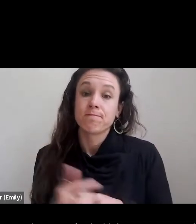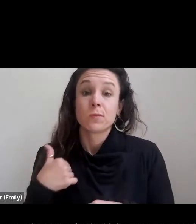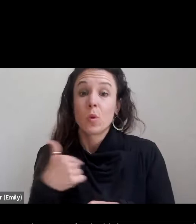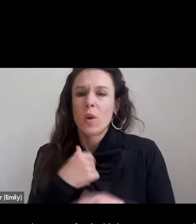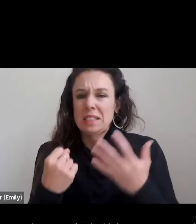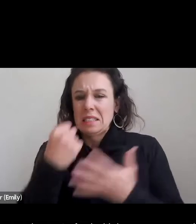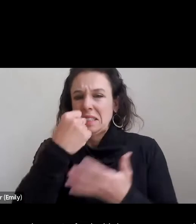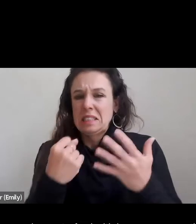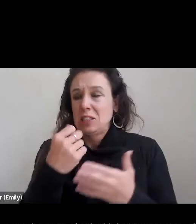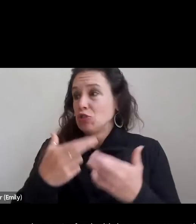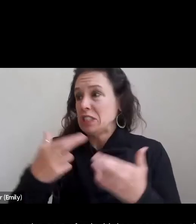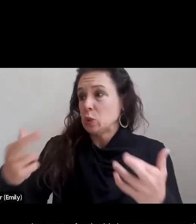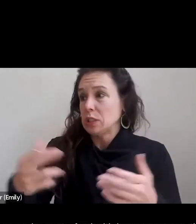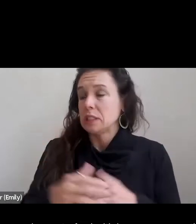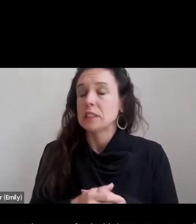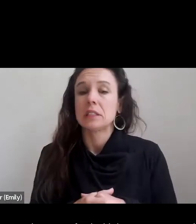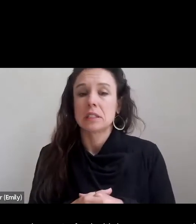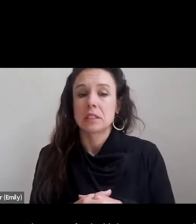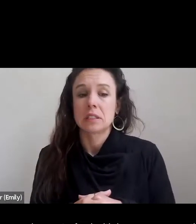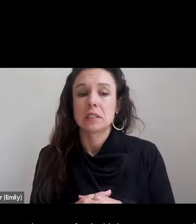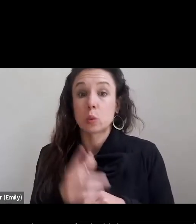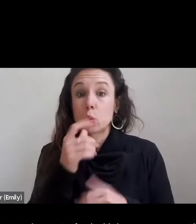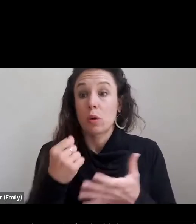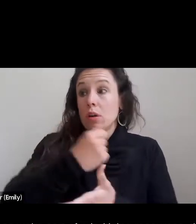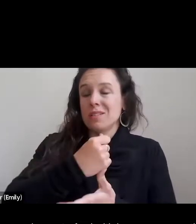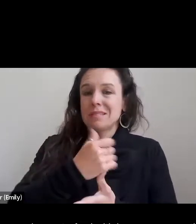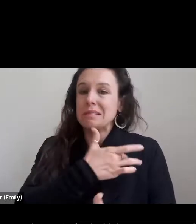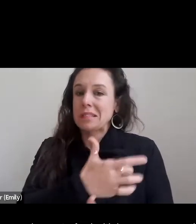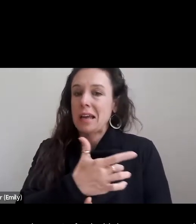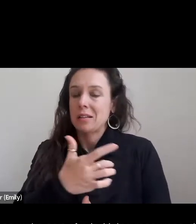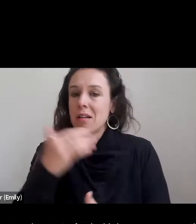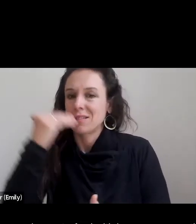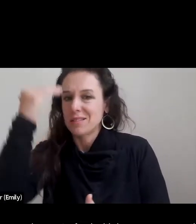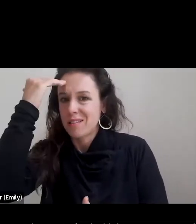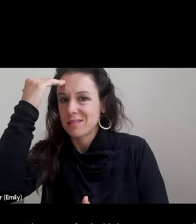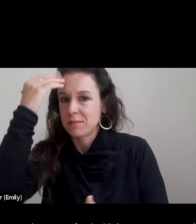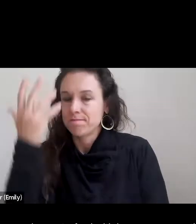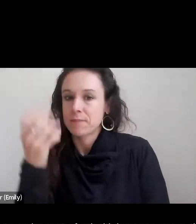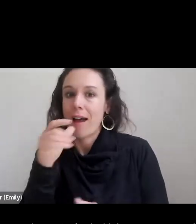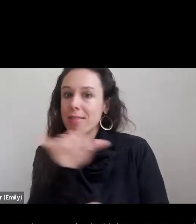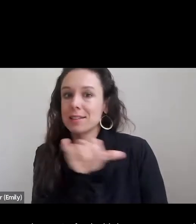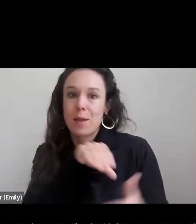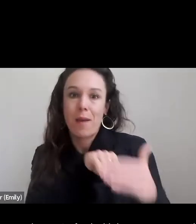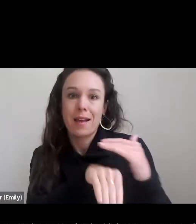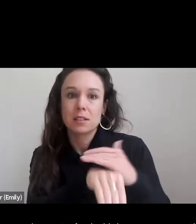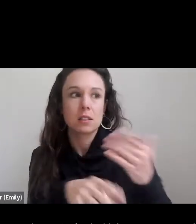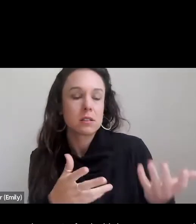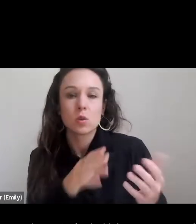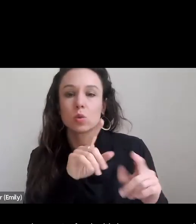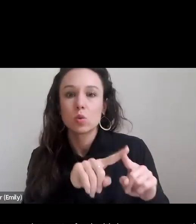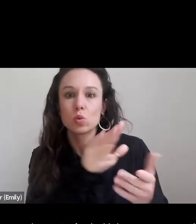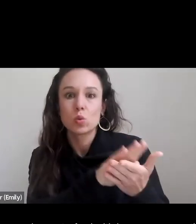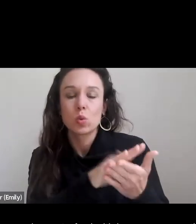resources, those have tended to get prioritized for adults who don't have that same access to school through